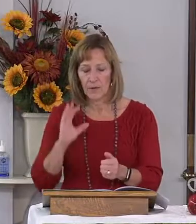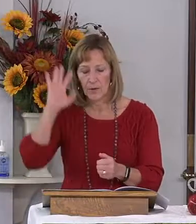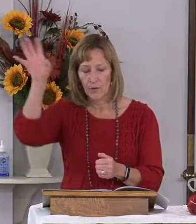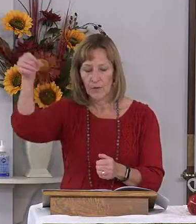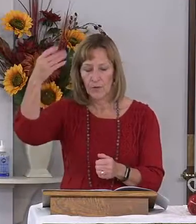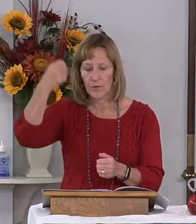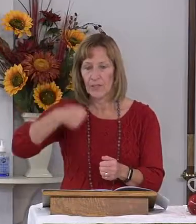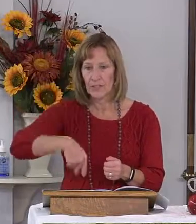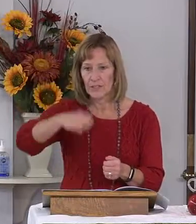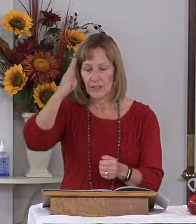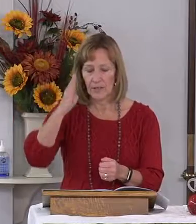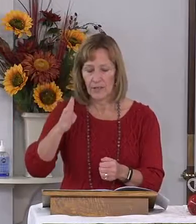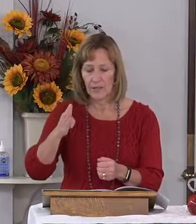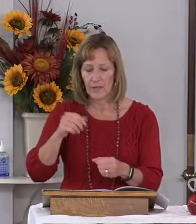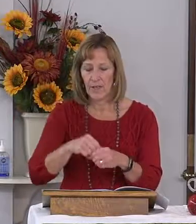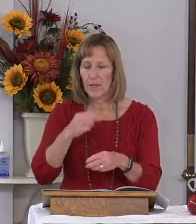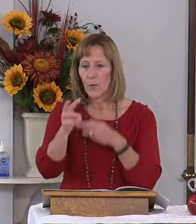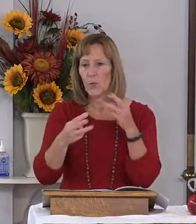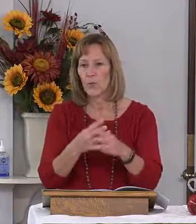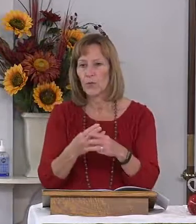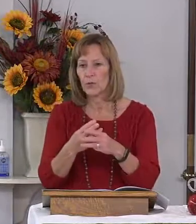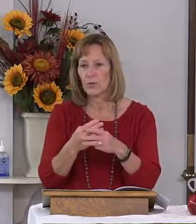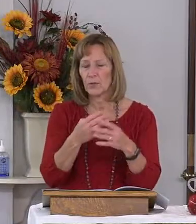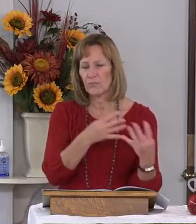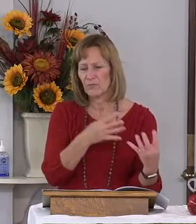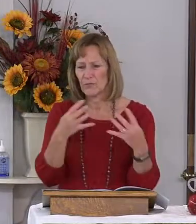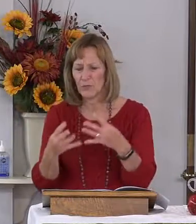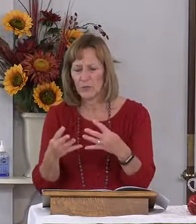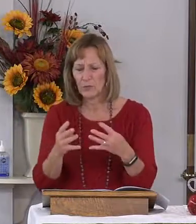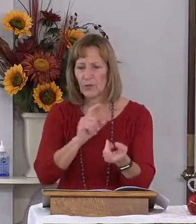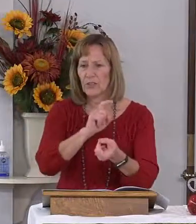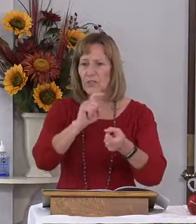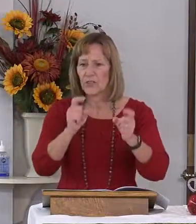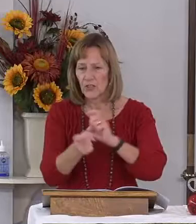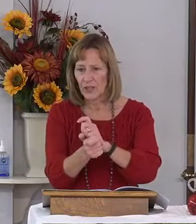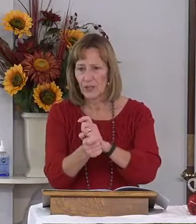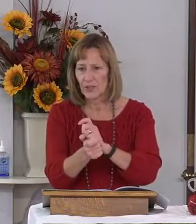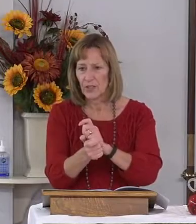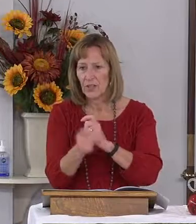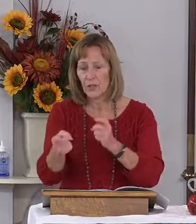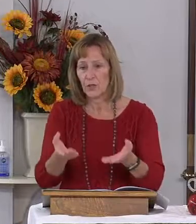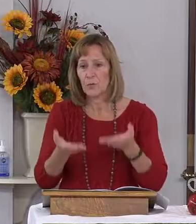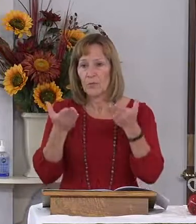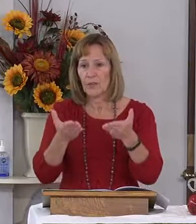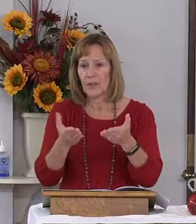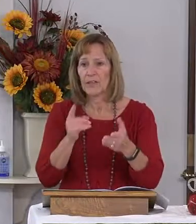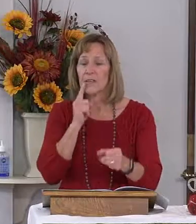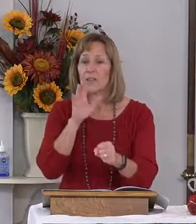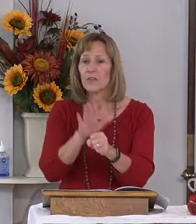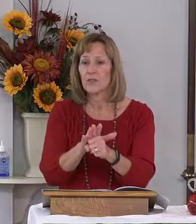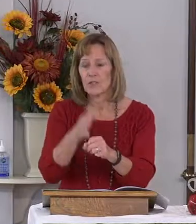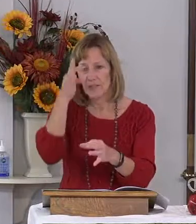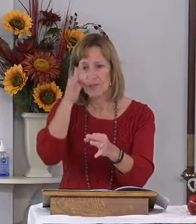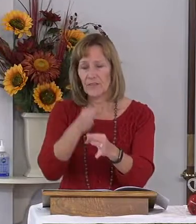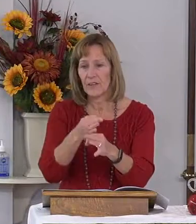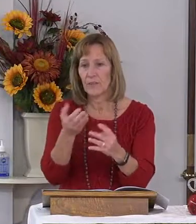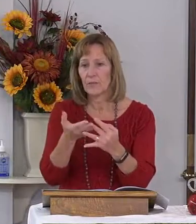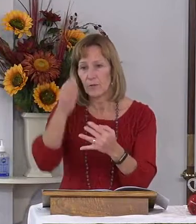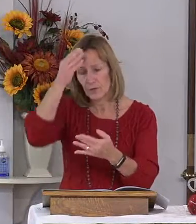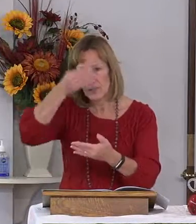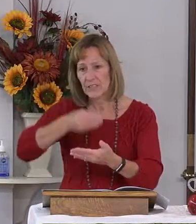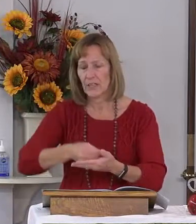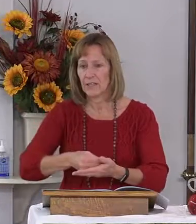Gracious God, in a world of turmoil and change, you provide the assurance of faith through your